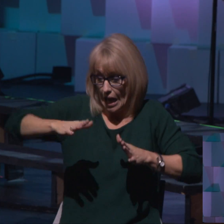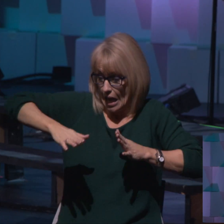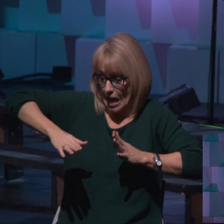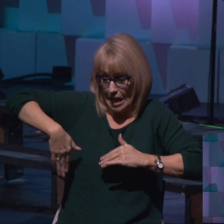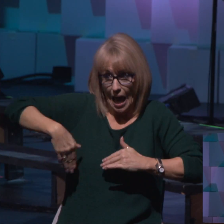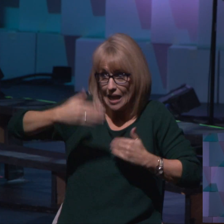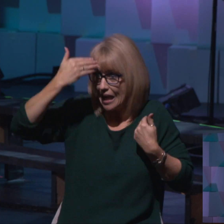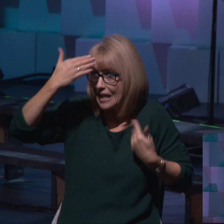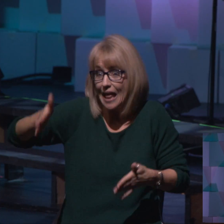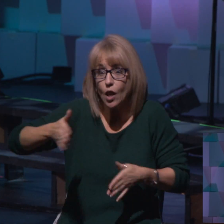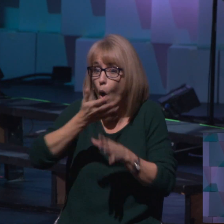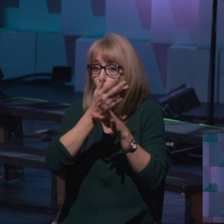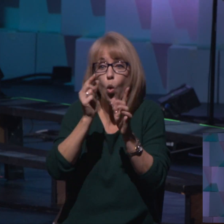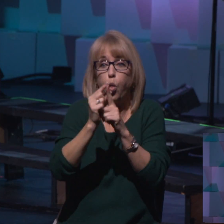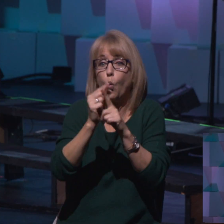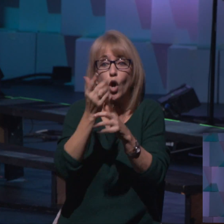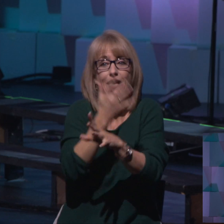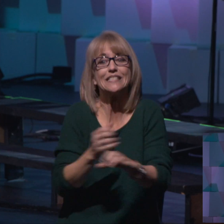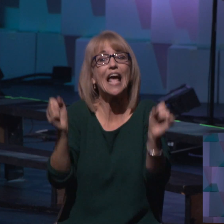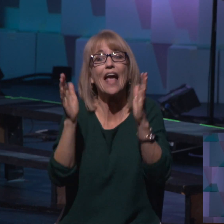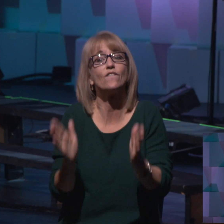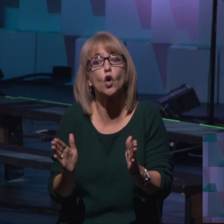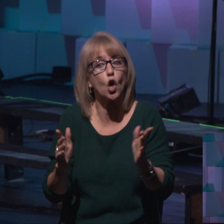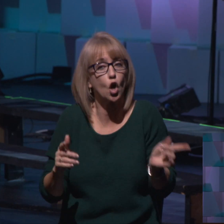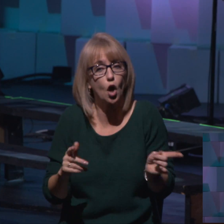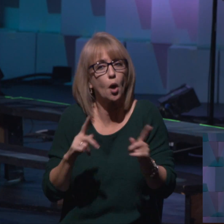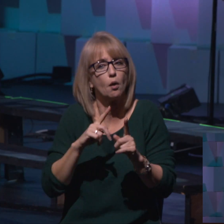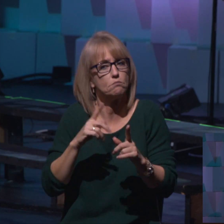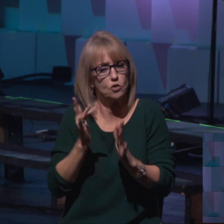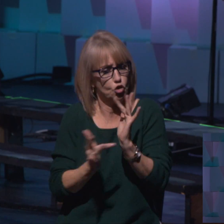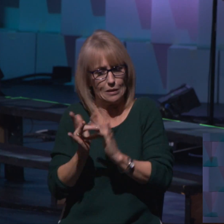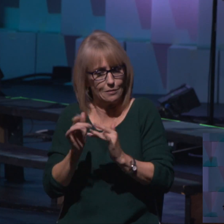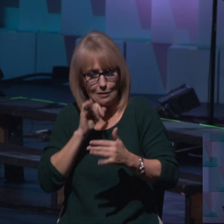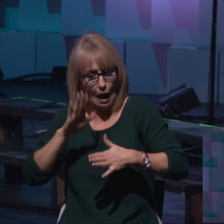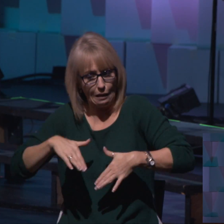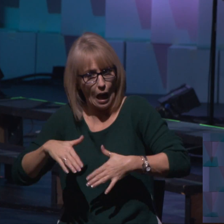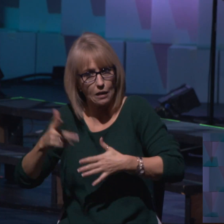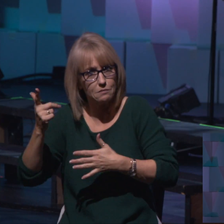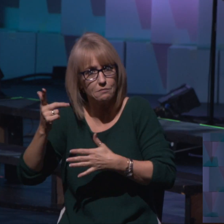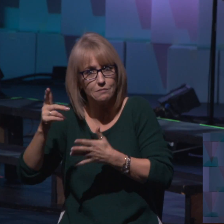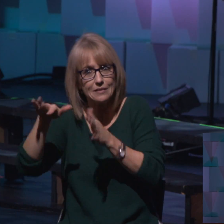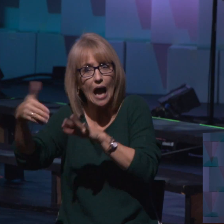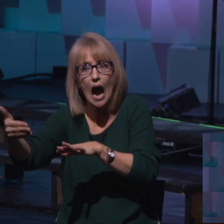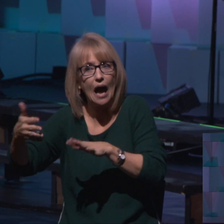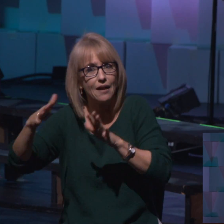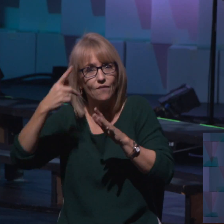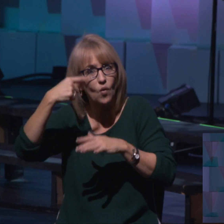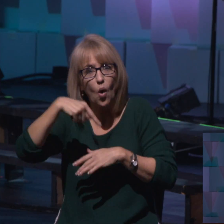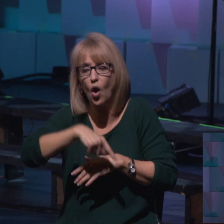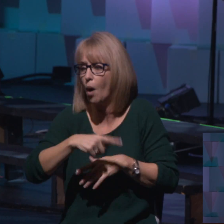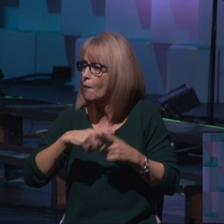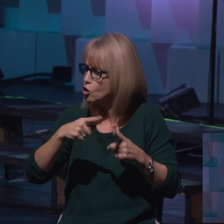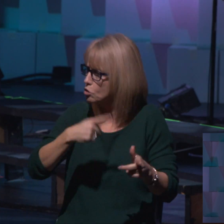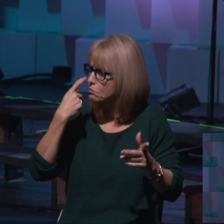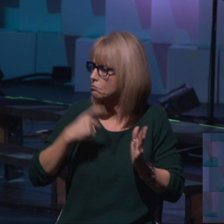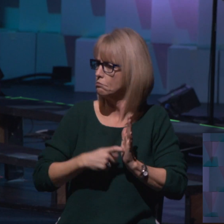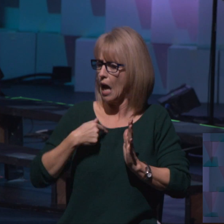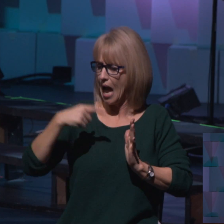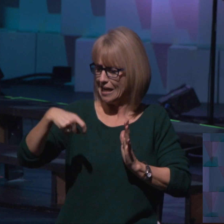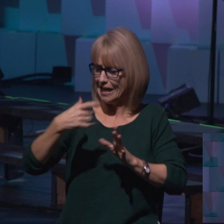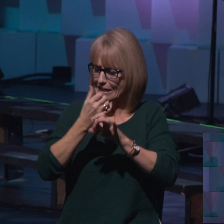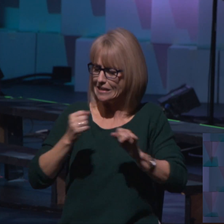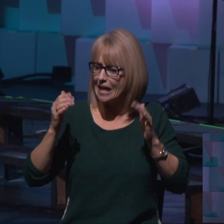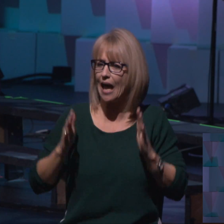she does need a Savior. And she's so grateful that the Messiah is coming, that God is going to use her as part of that